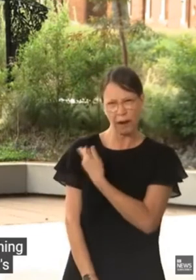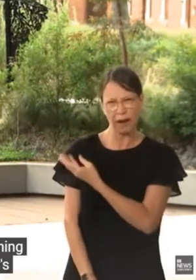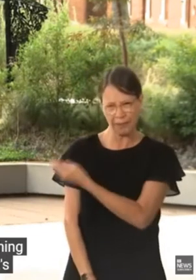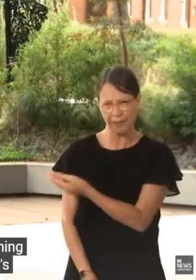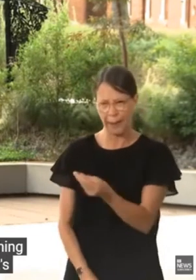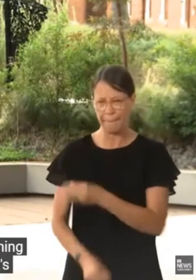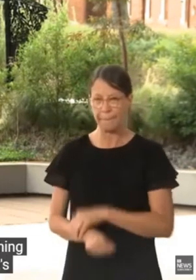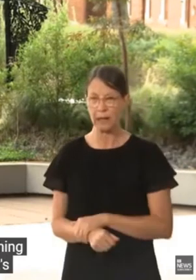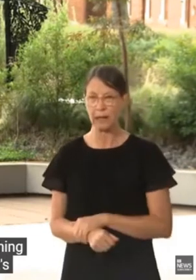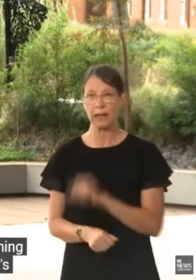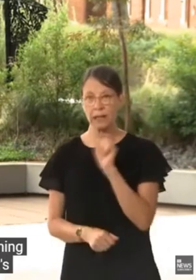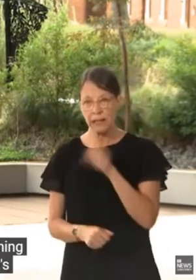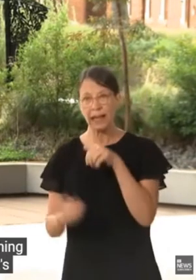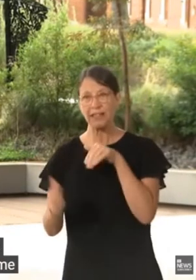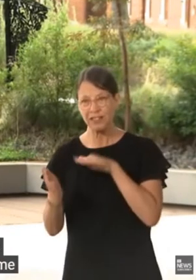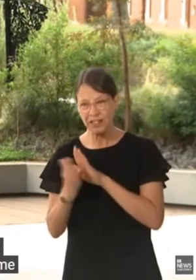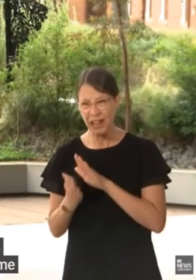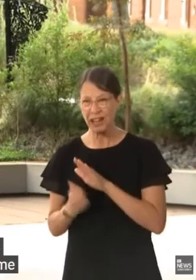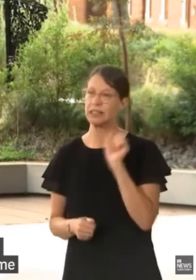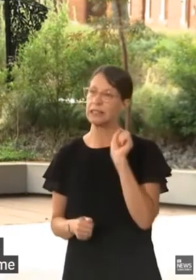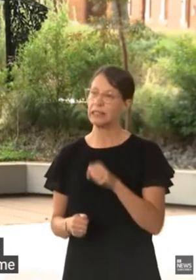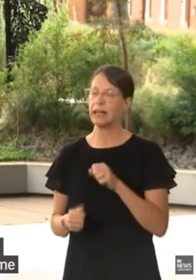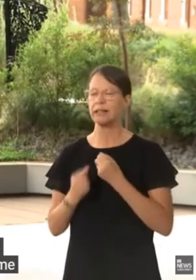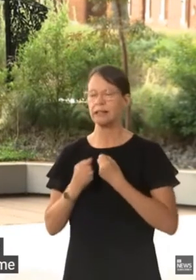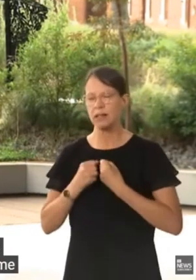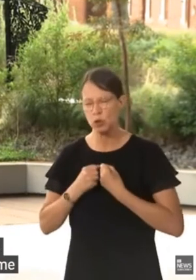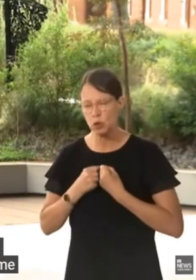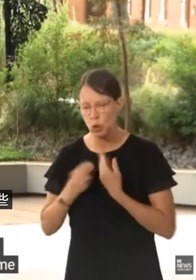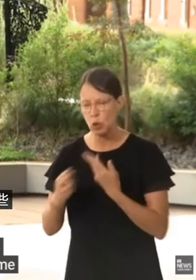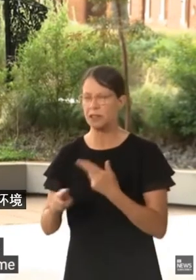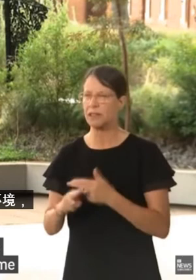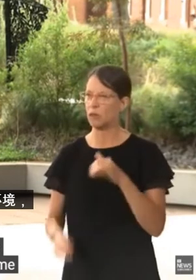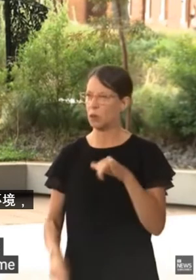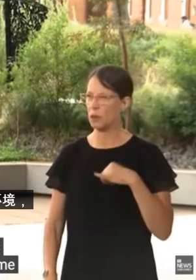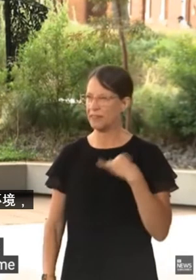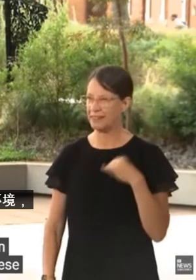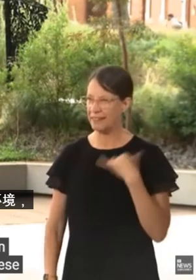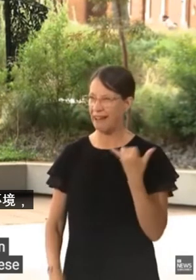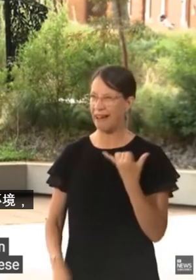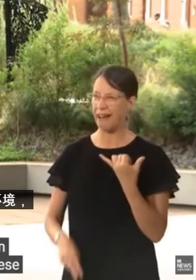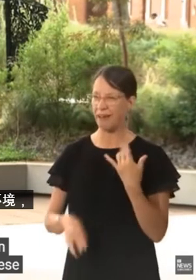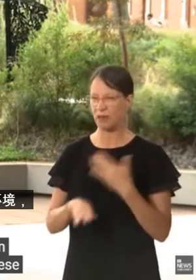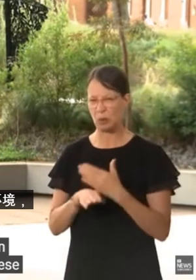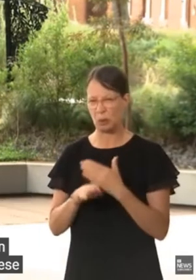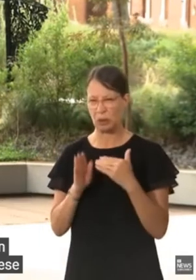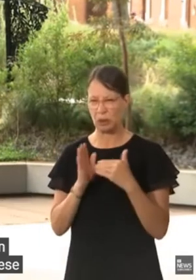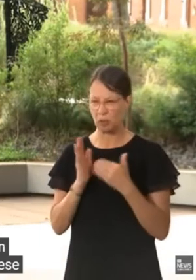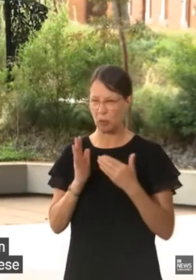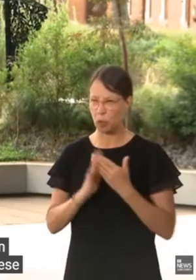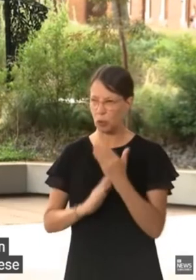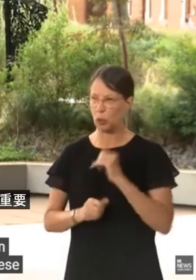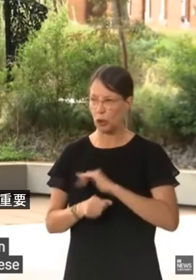incredibly exhausting for some of our staff to be working in these environments under these difficulties,